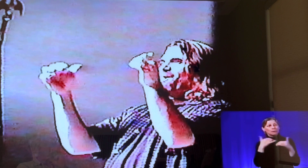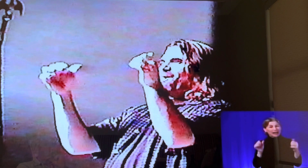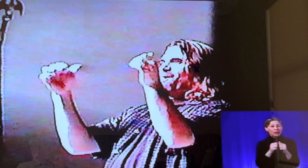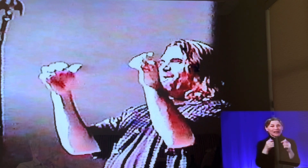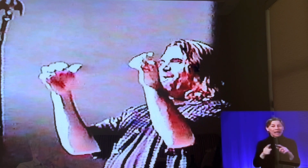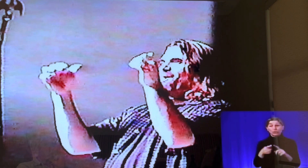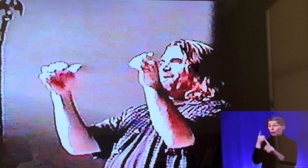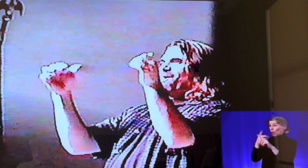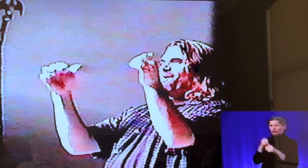language.